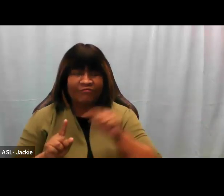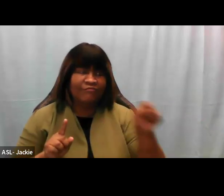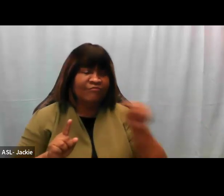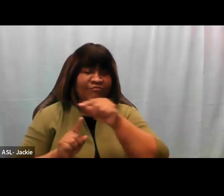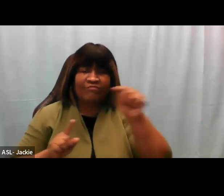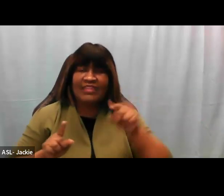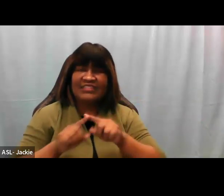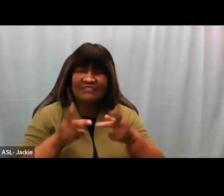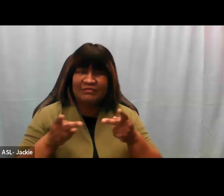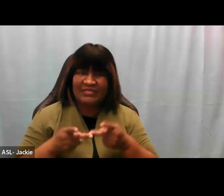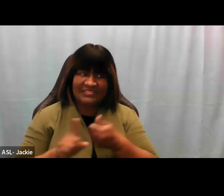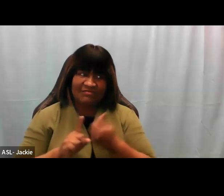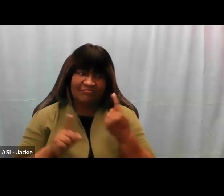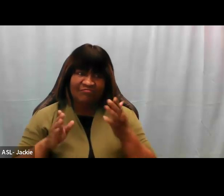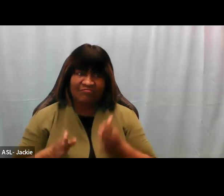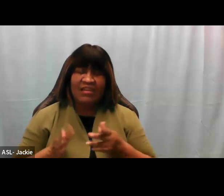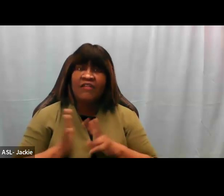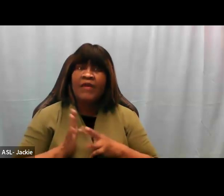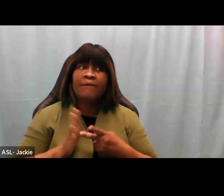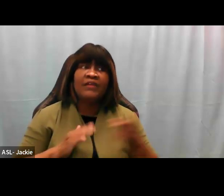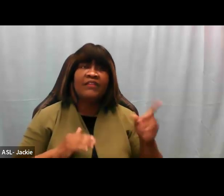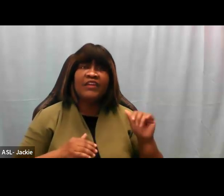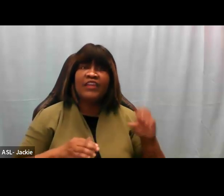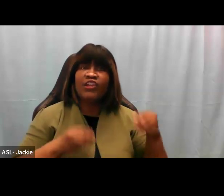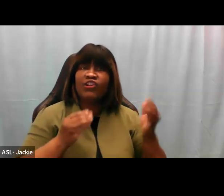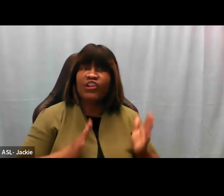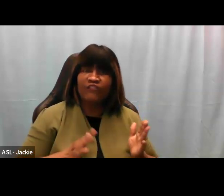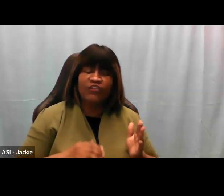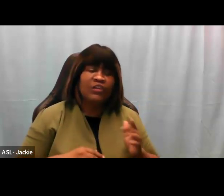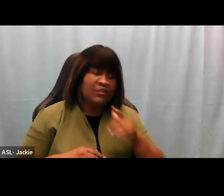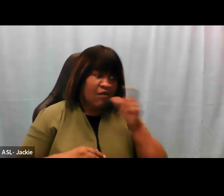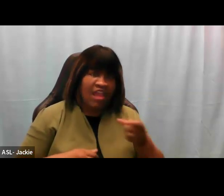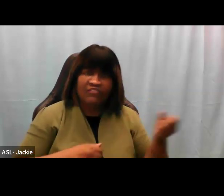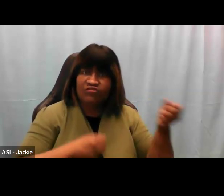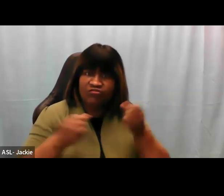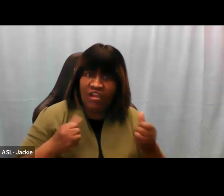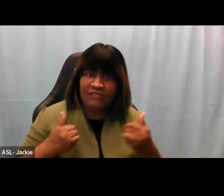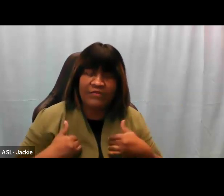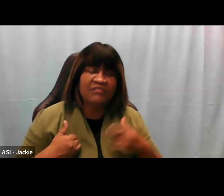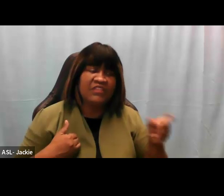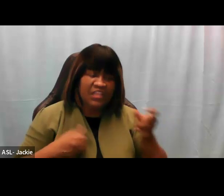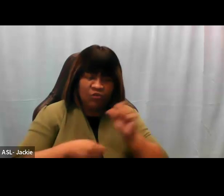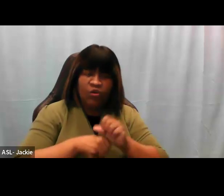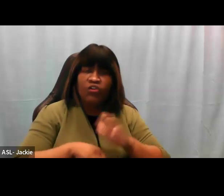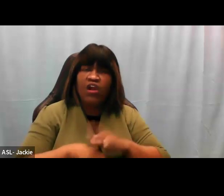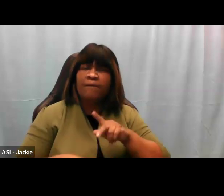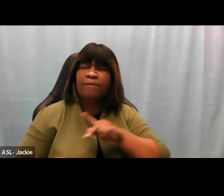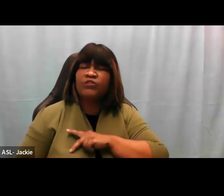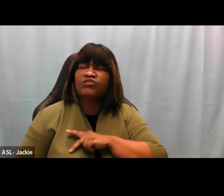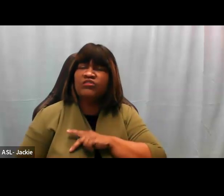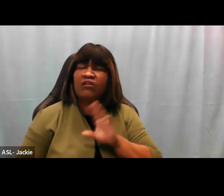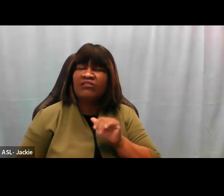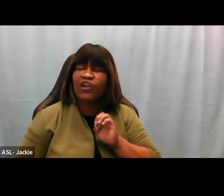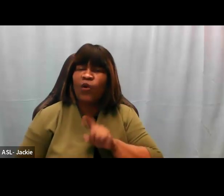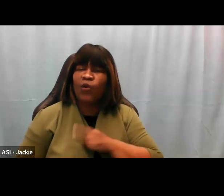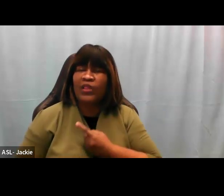point B, and that frees up the caregivers to do what they do with personal care. So, and I don't